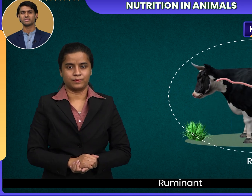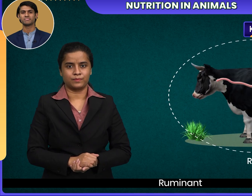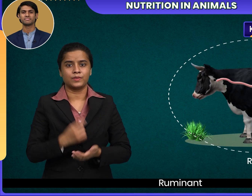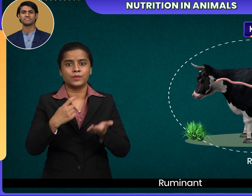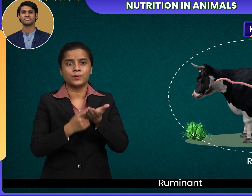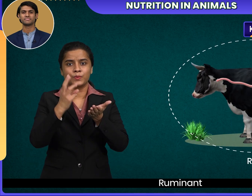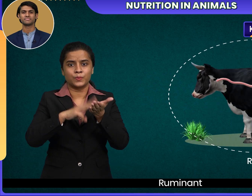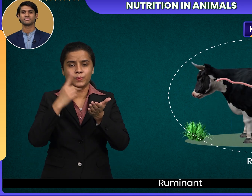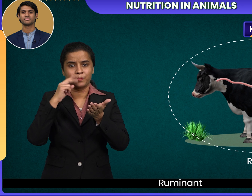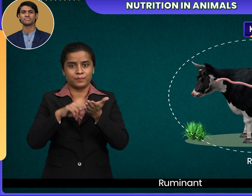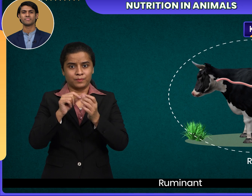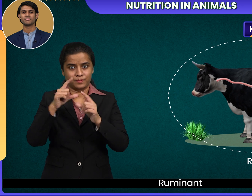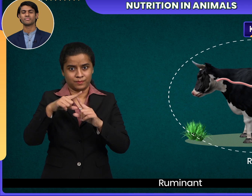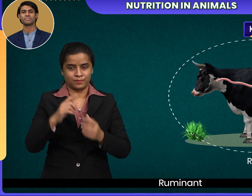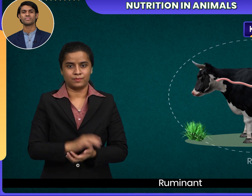ruminant,